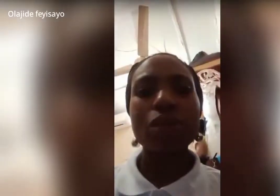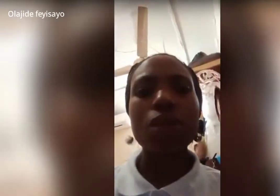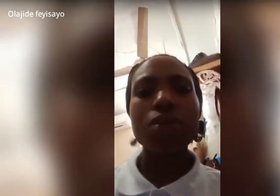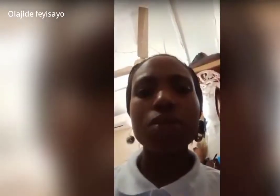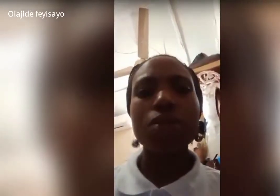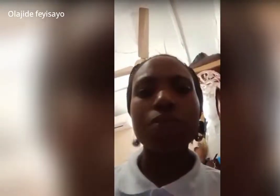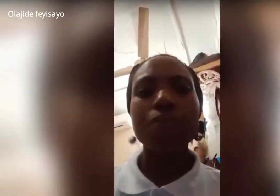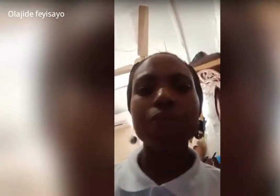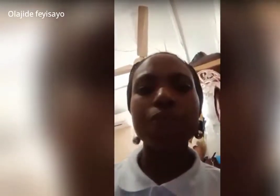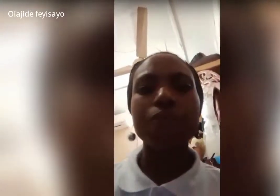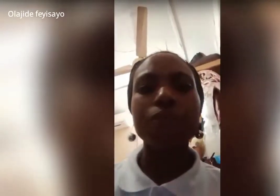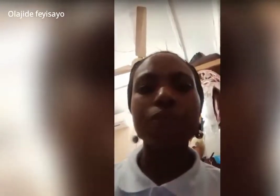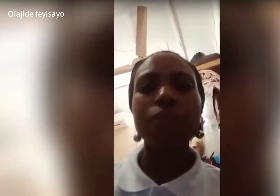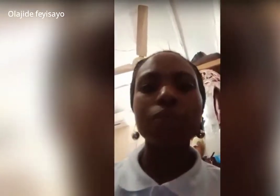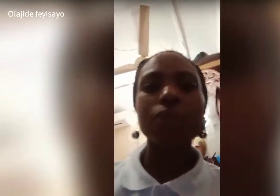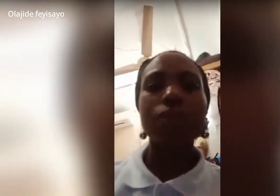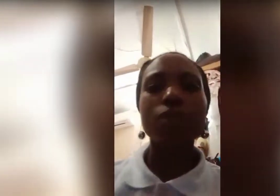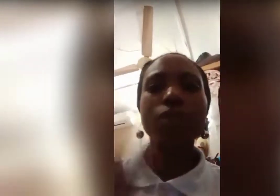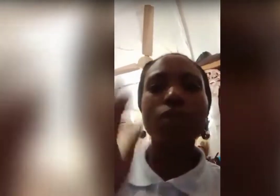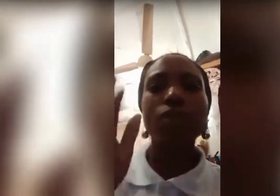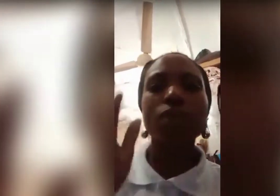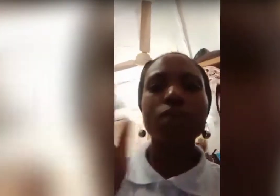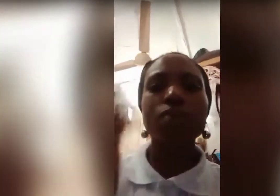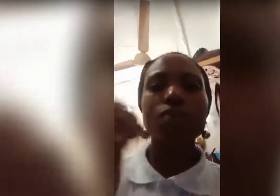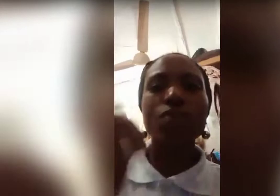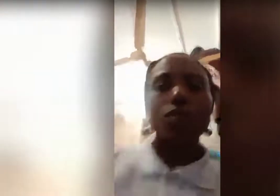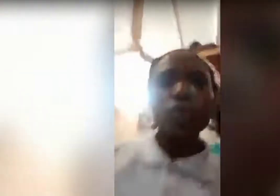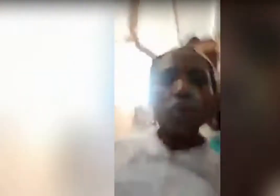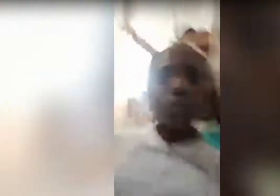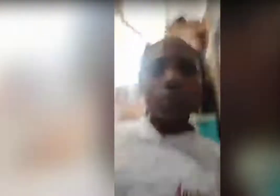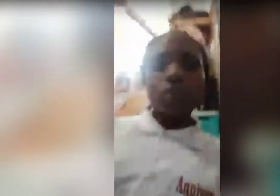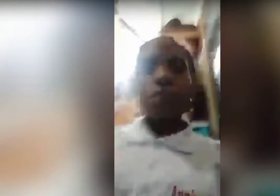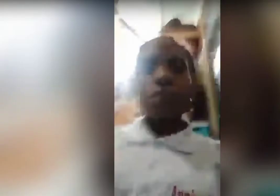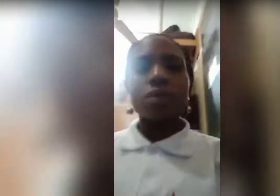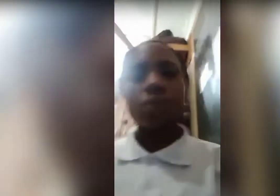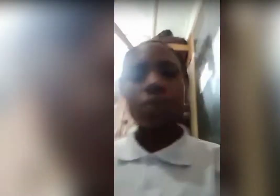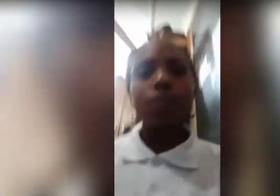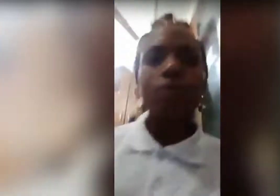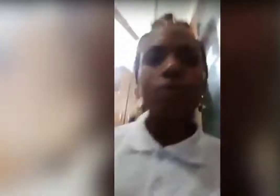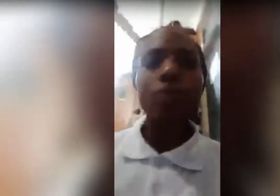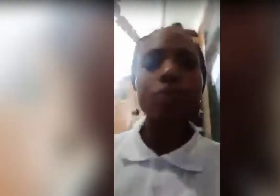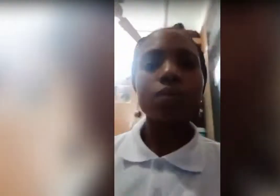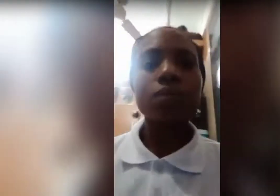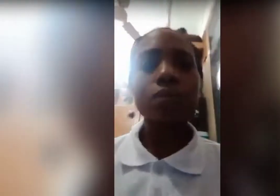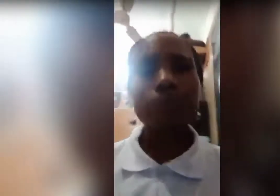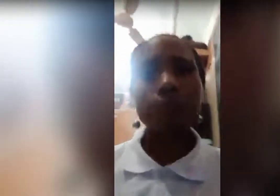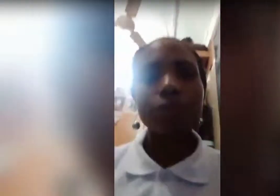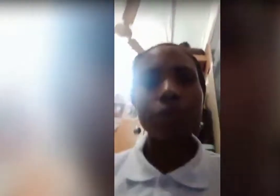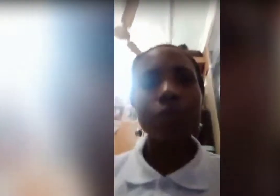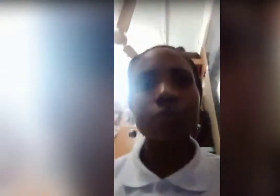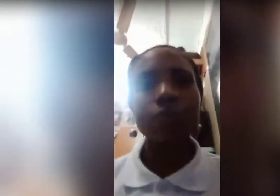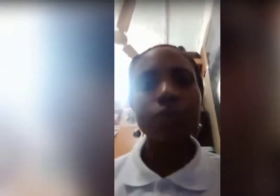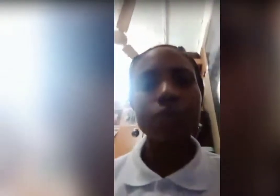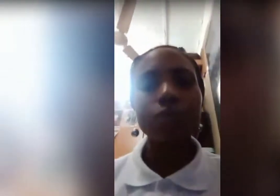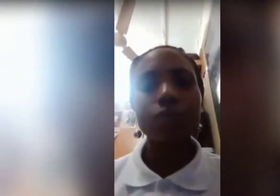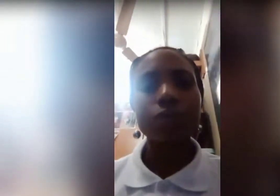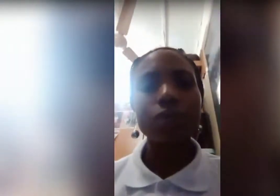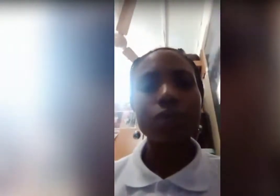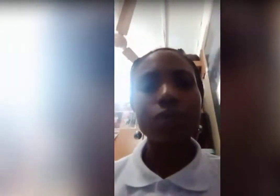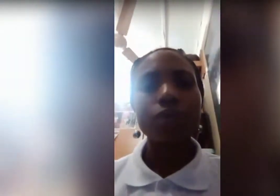get ready. Okay, do we have Feishayo on the spotlight? Beautiful. Feishayo, you're welcome.